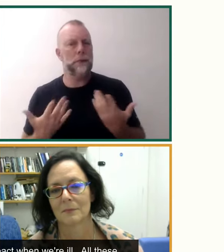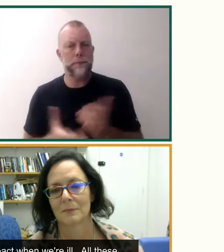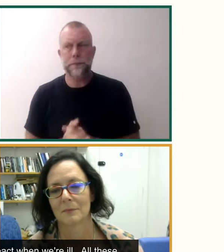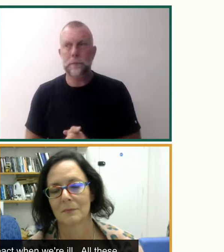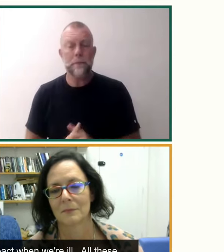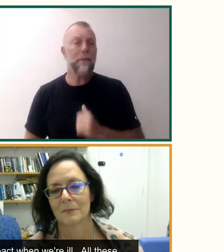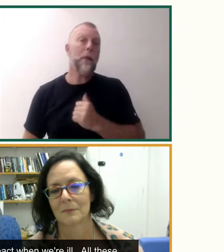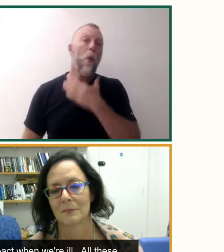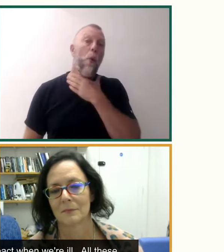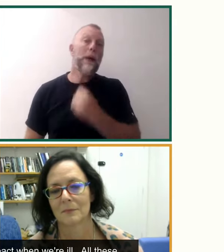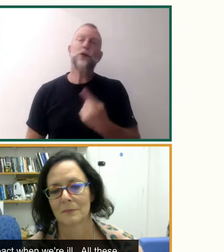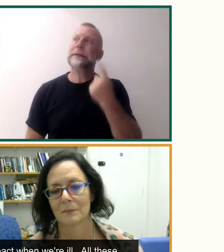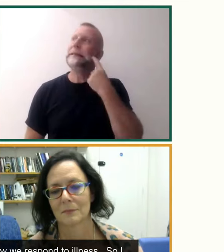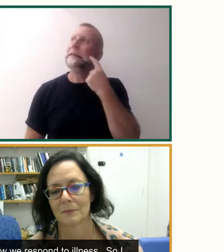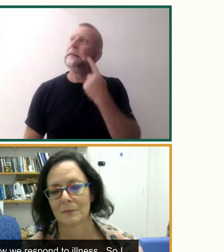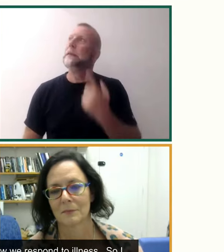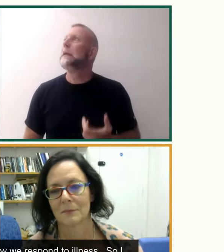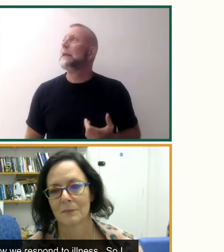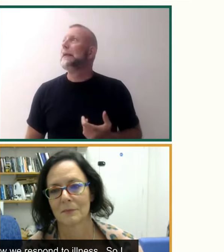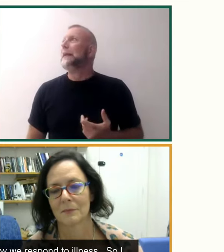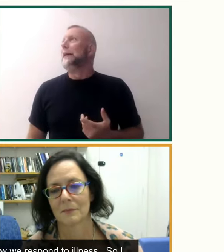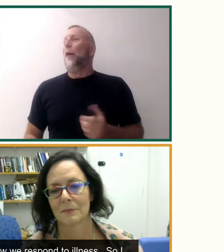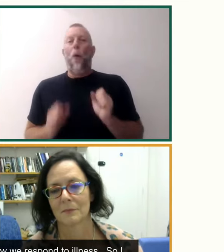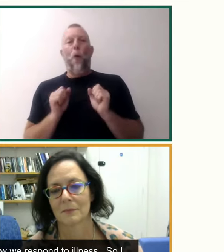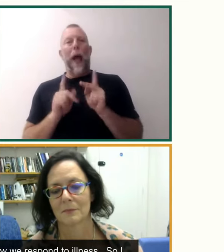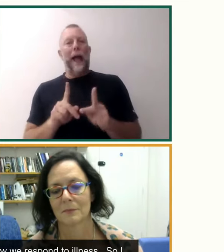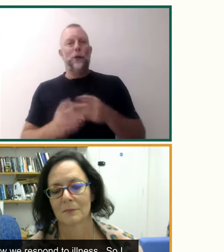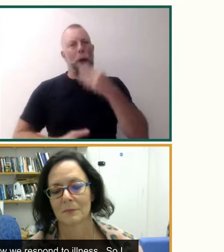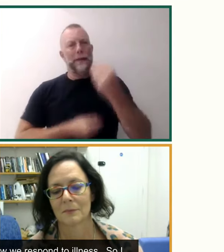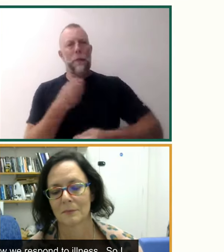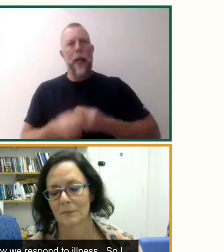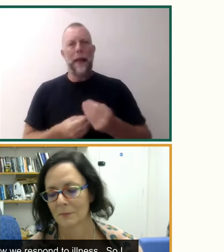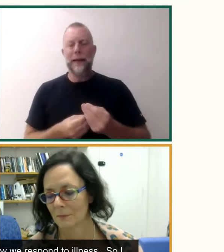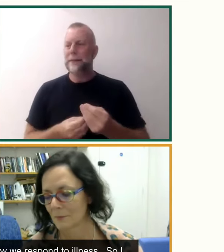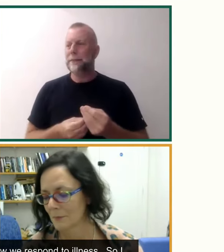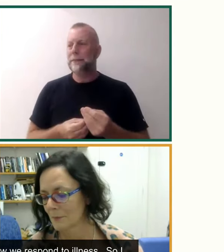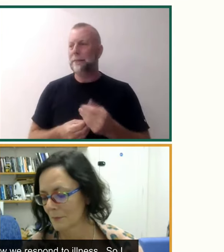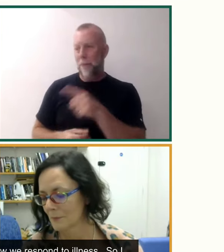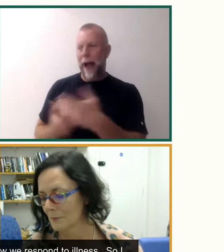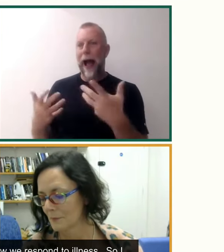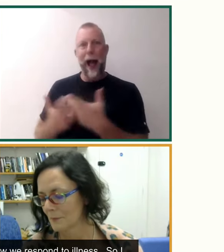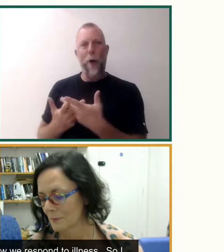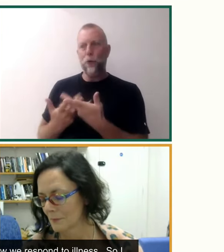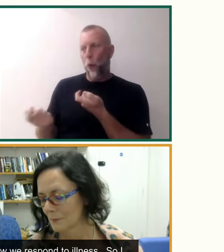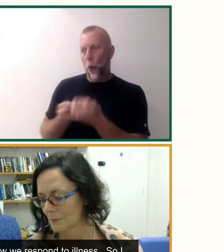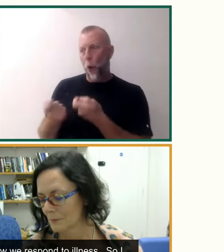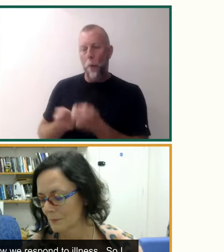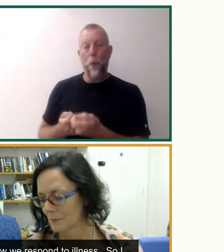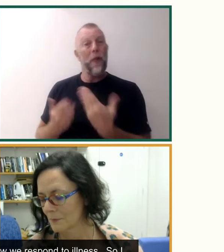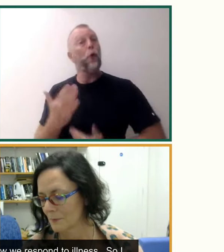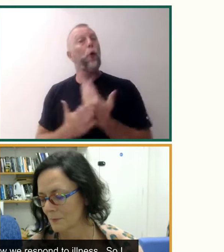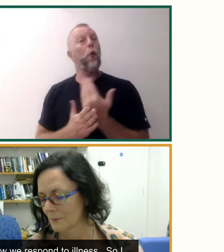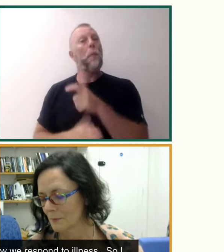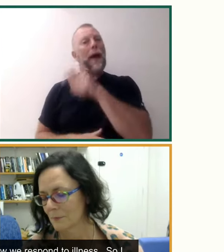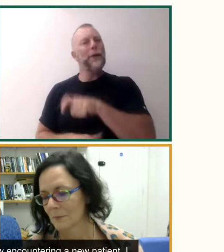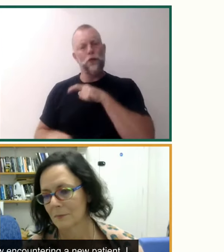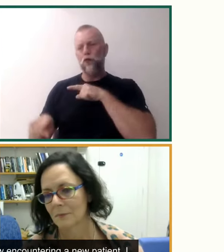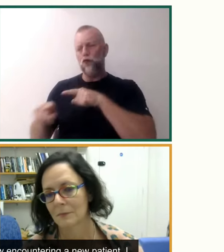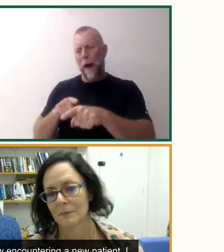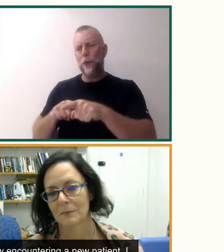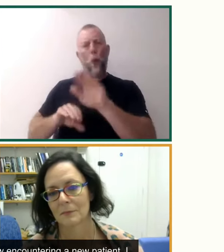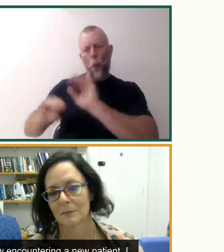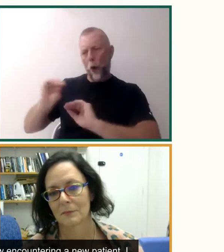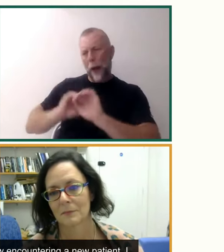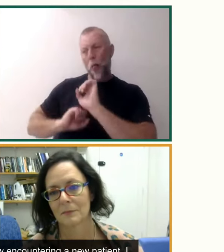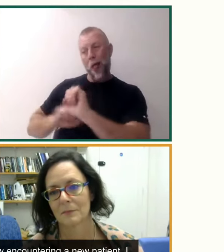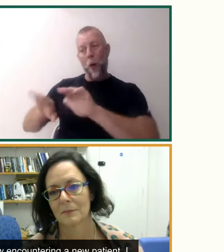I wish I had an easy formula for how, on encountering a new patient, I try to figure out their worldview from the point